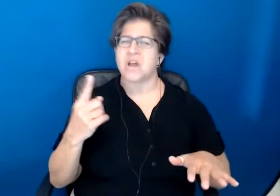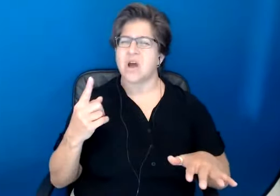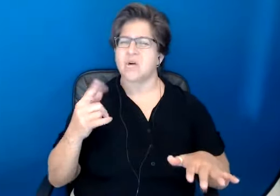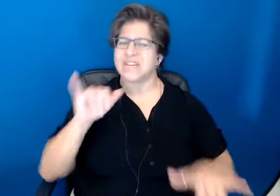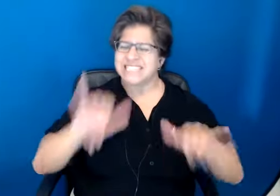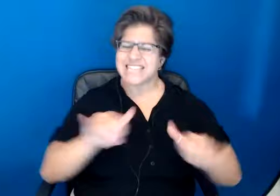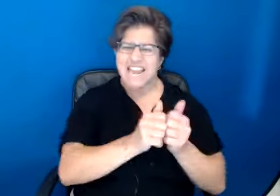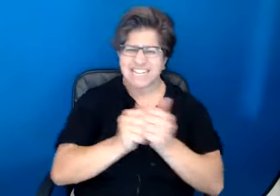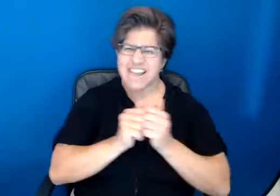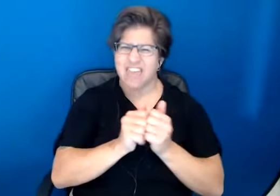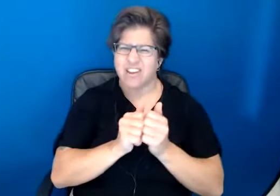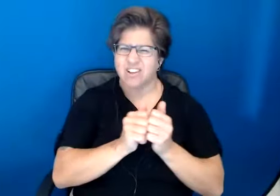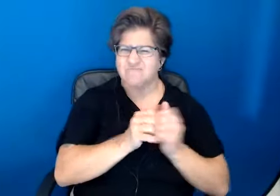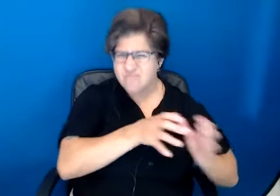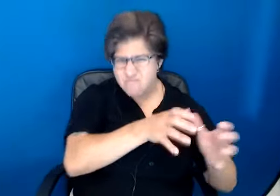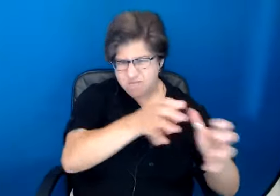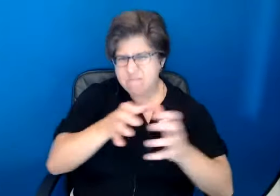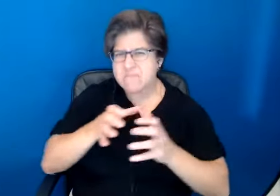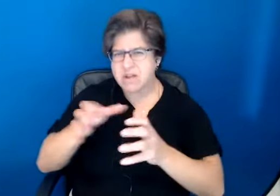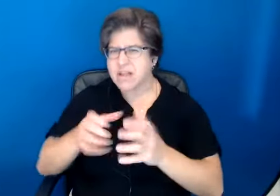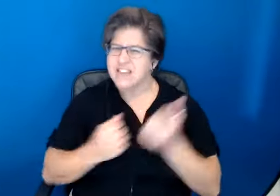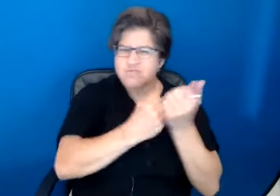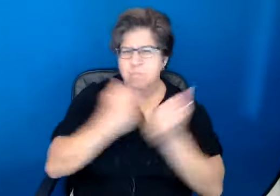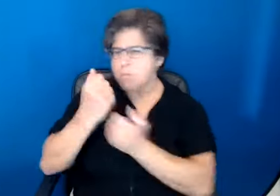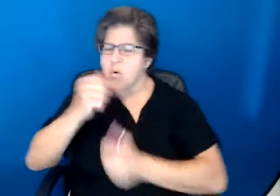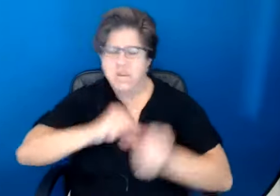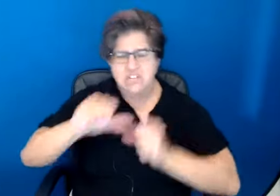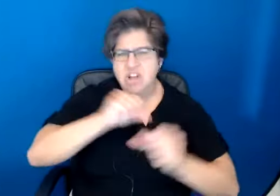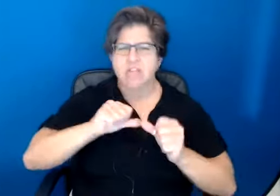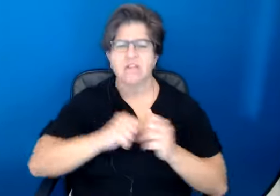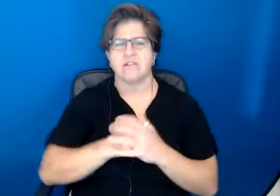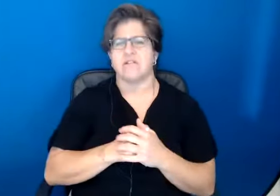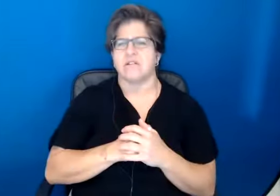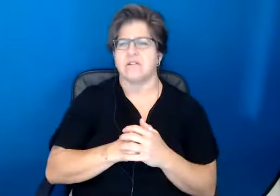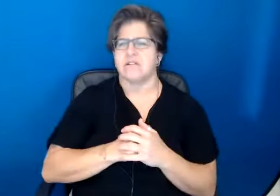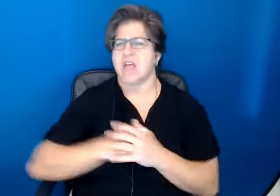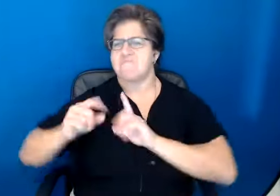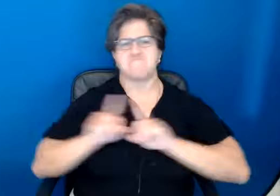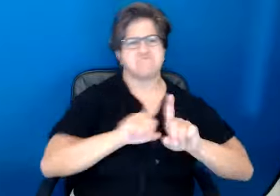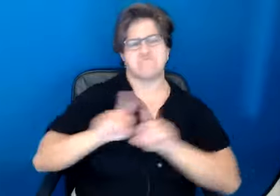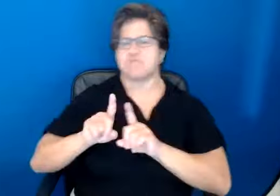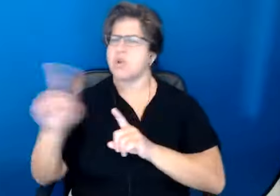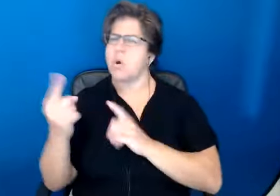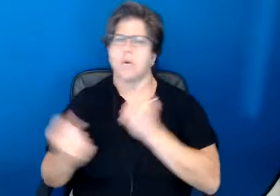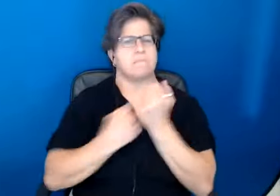pleaser. And we grew up and we survived, and Aileen was texting me before this year, you know, and I was